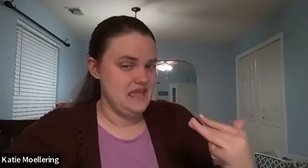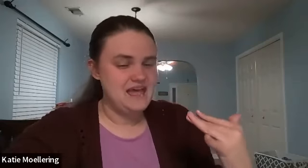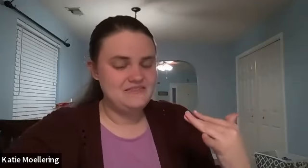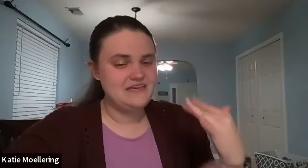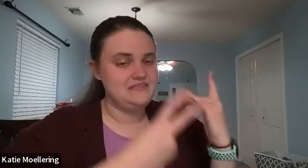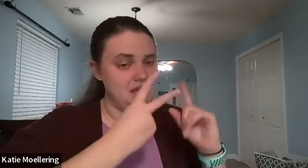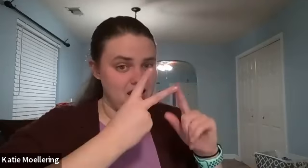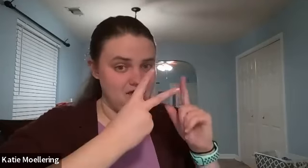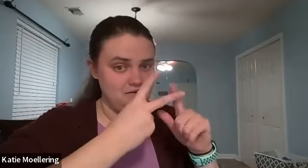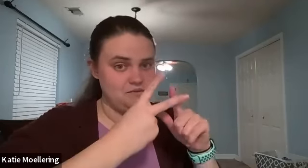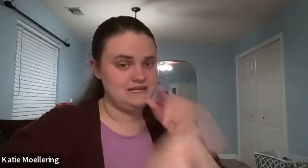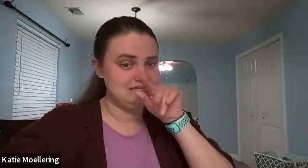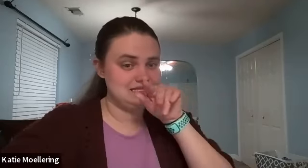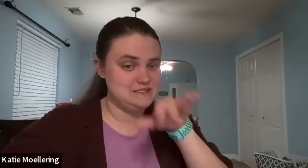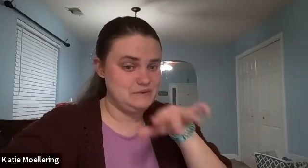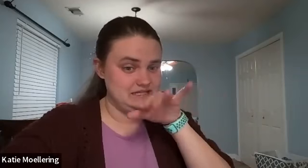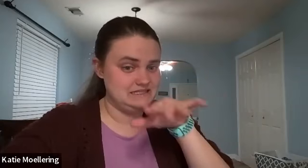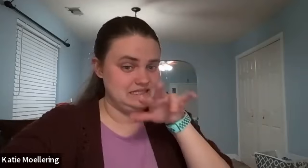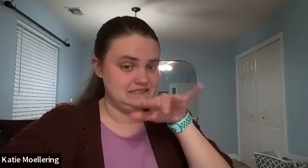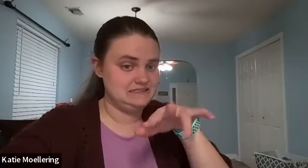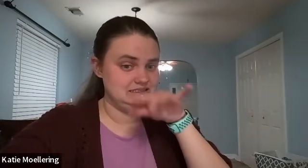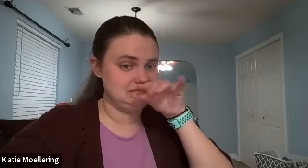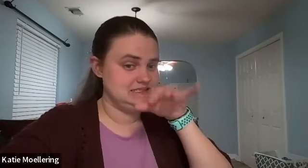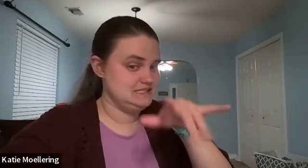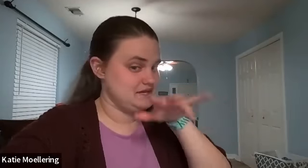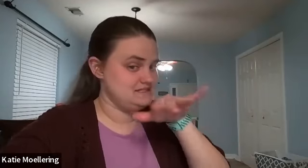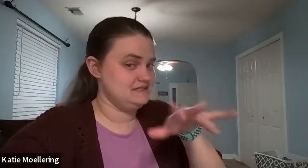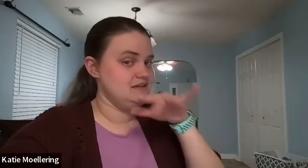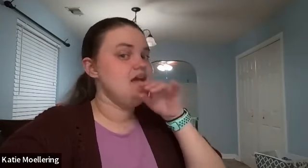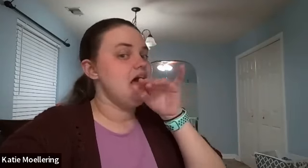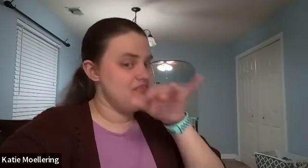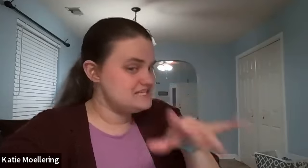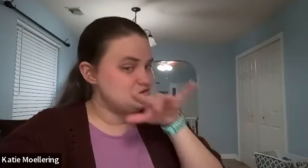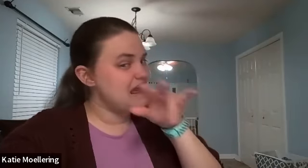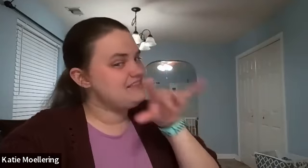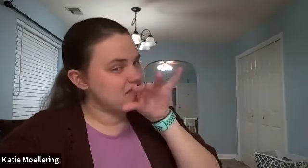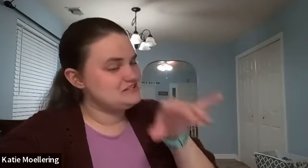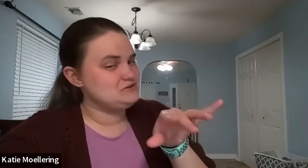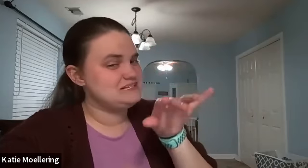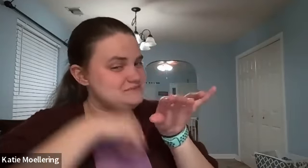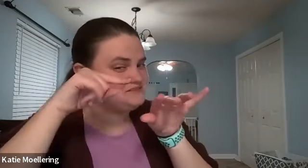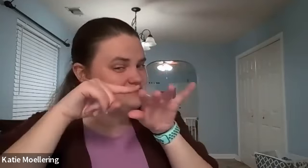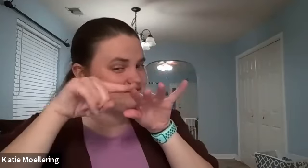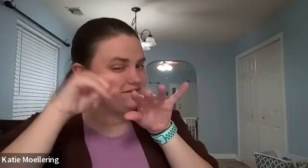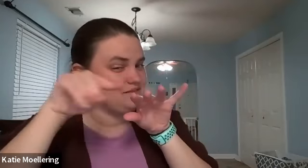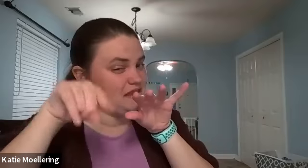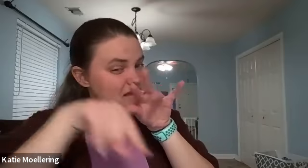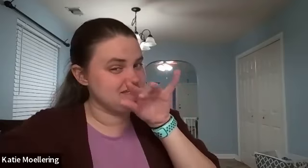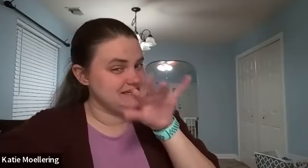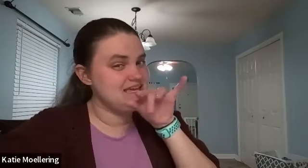And then the other one is spicy. Spicy. And this one I think is cool because it makes me think of like flames again.